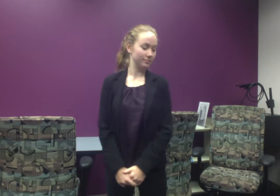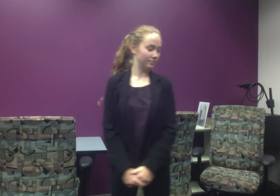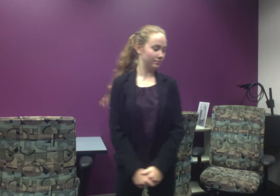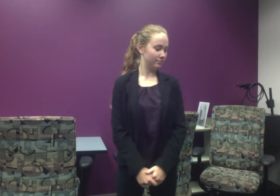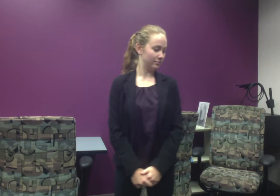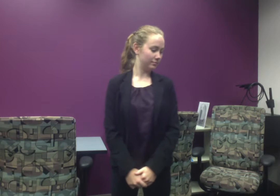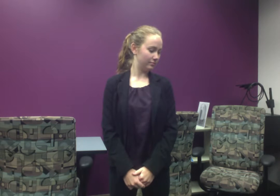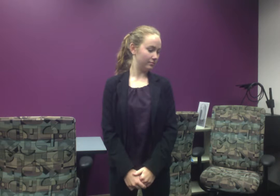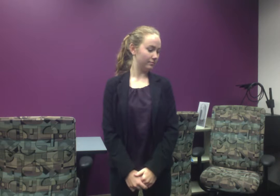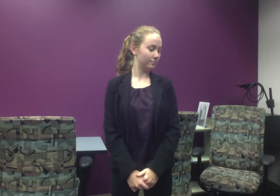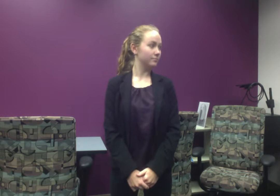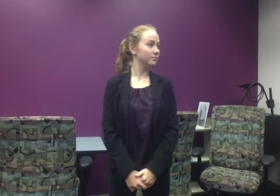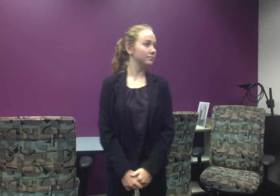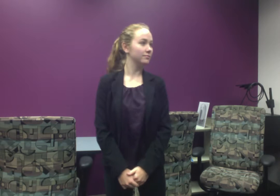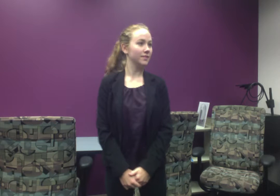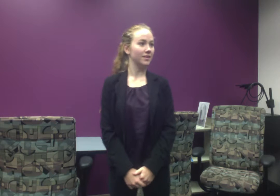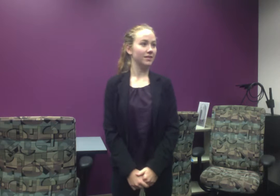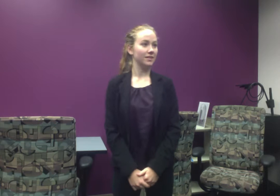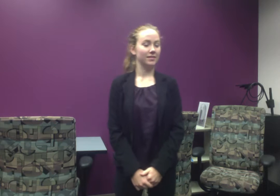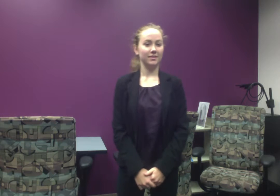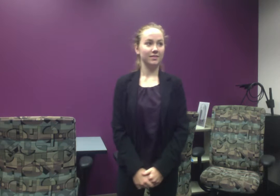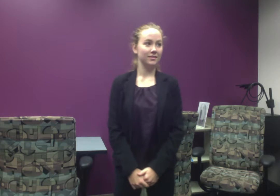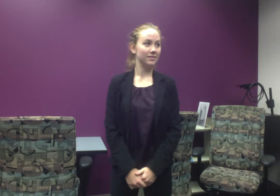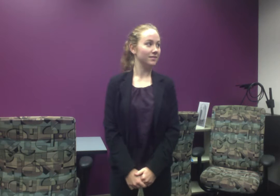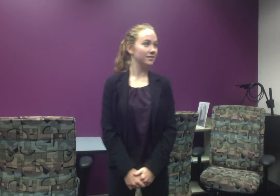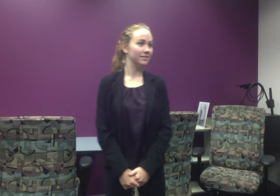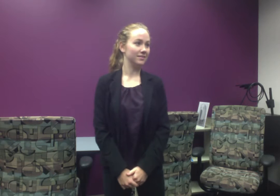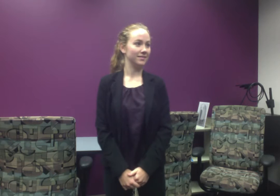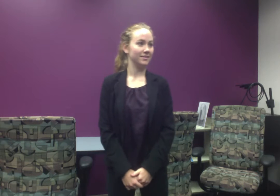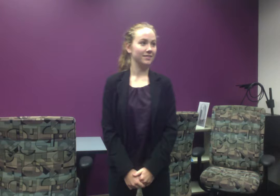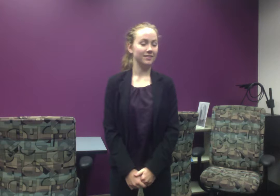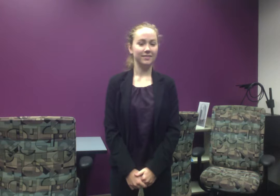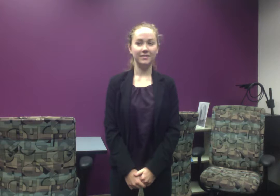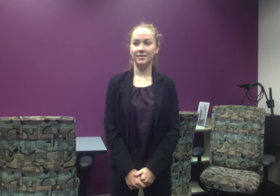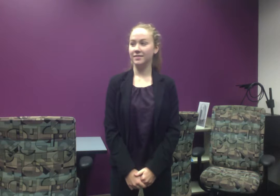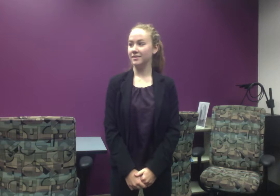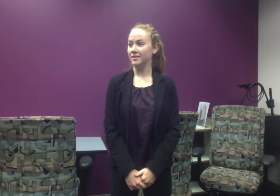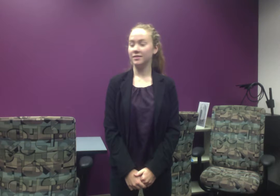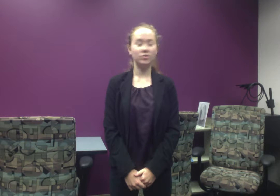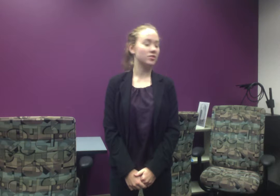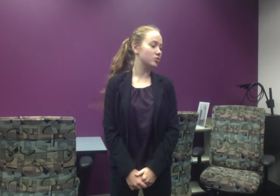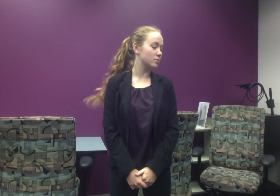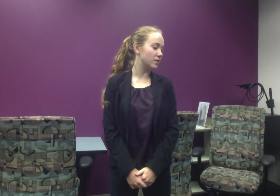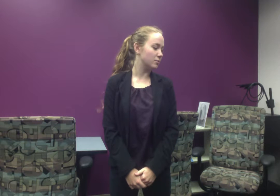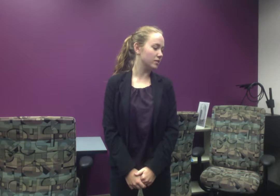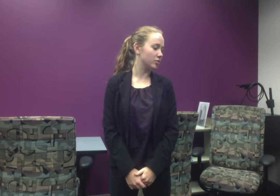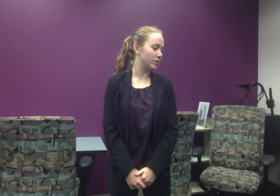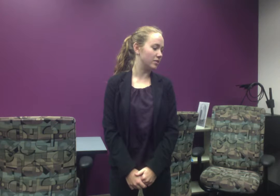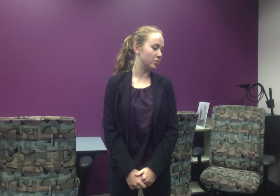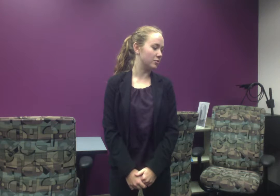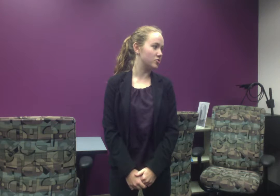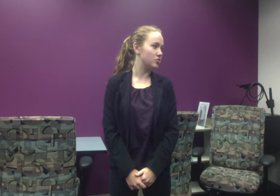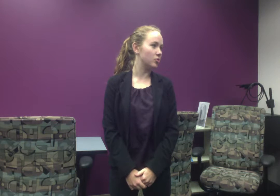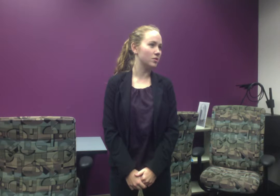me? Yeah. And don't Well, I'm bend the your opposite. knees. I love bending. I know you love bending your knees. Just bend them a little bit though, because you don't want to pass